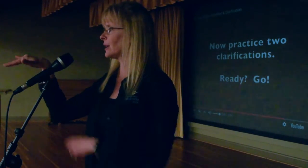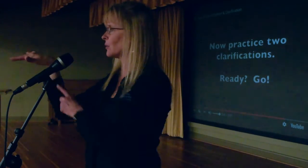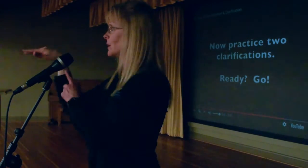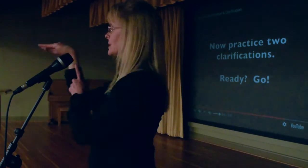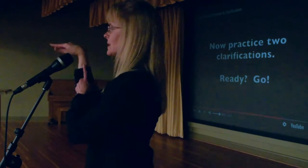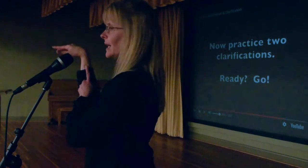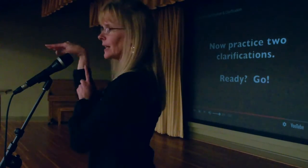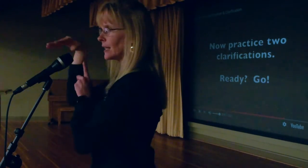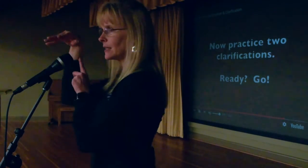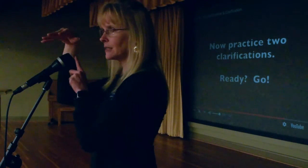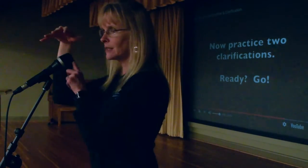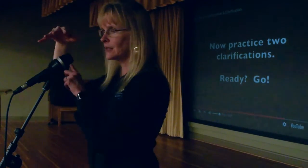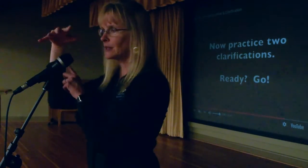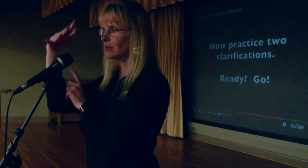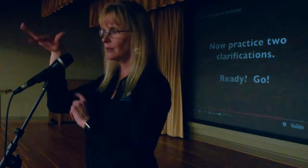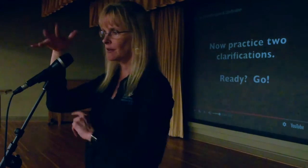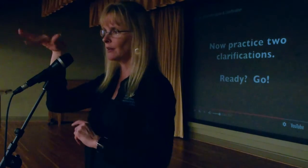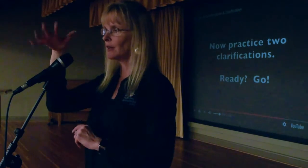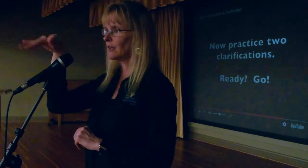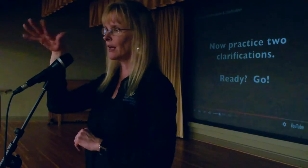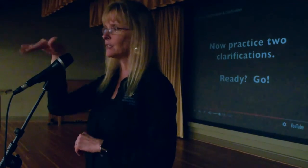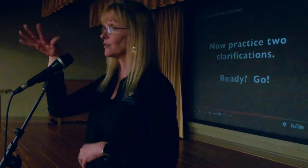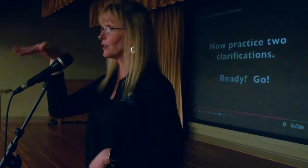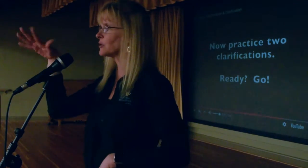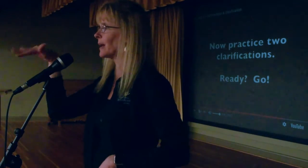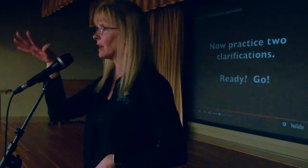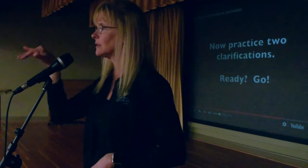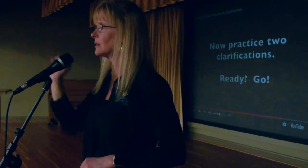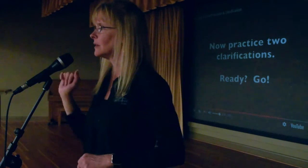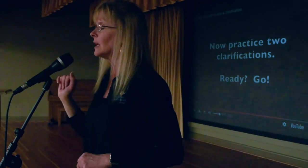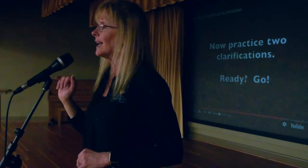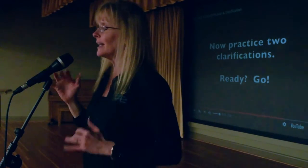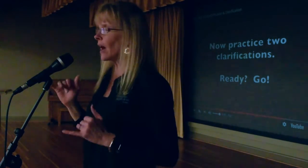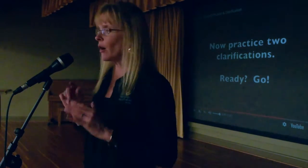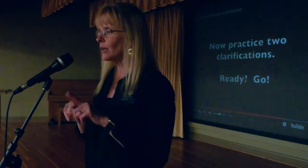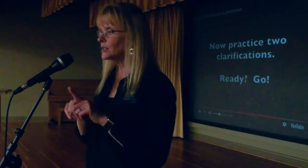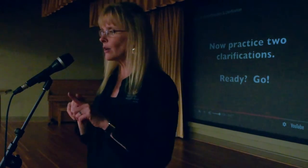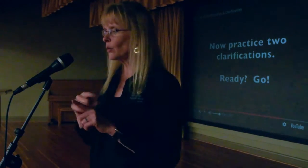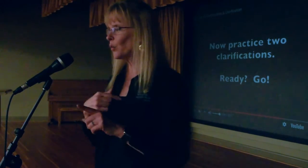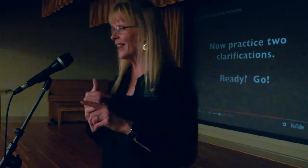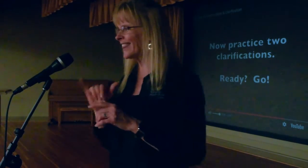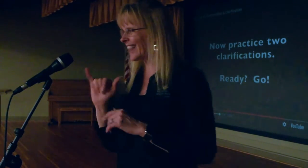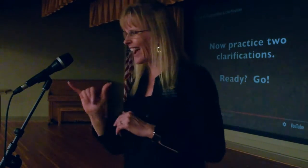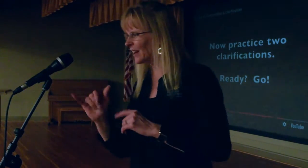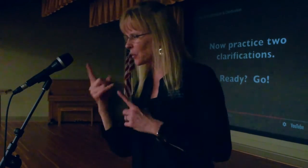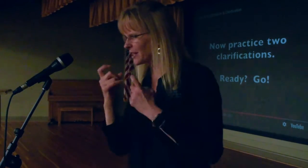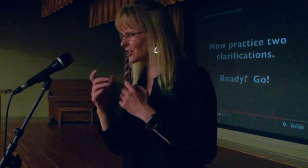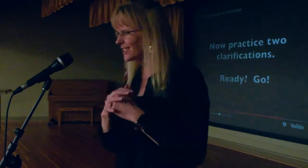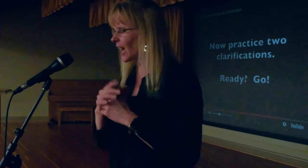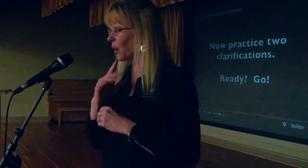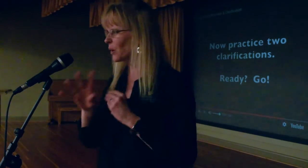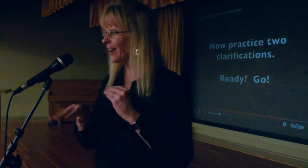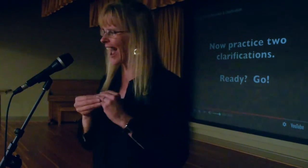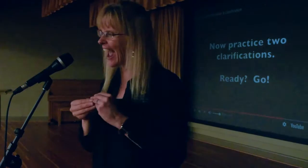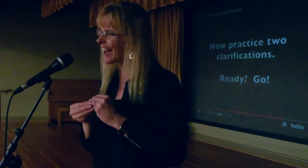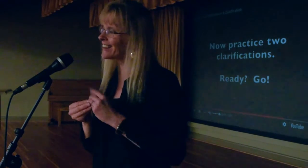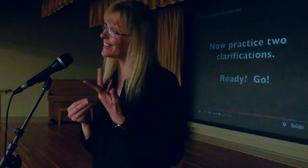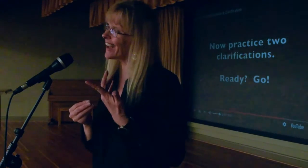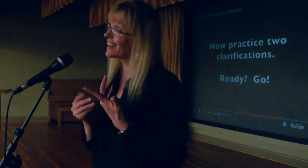your wrist is like this. Yes, finger spell. Now also with that question, I will add that